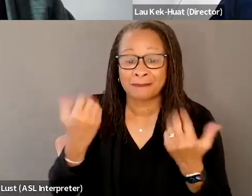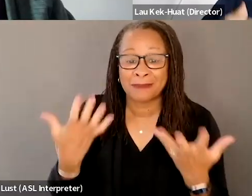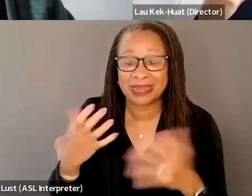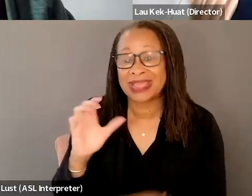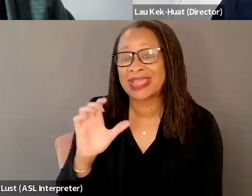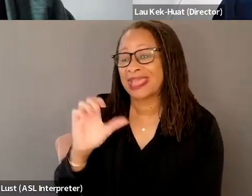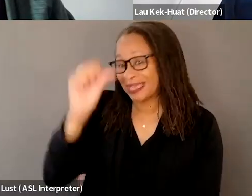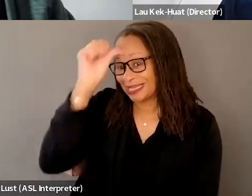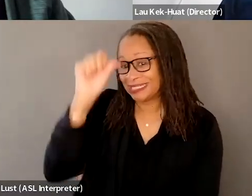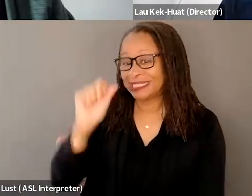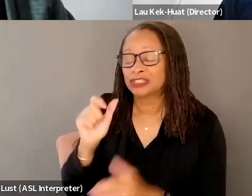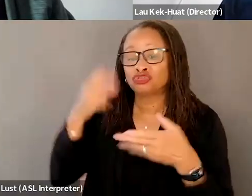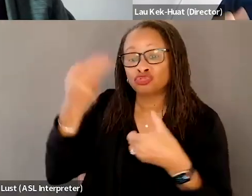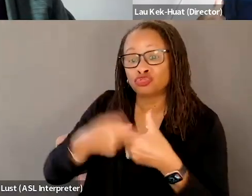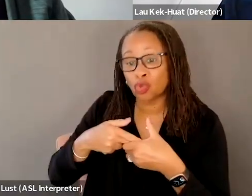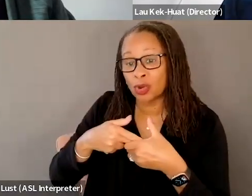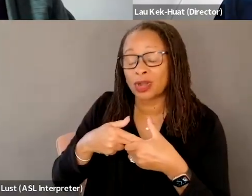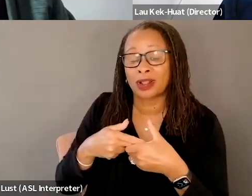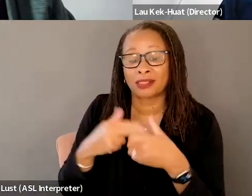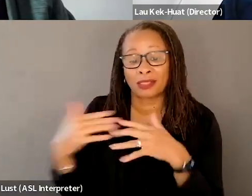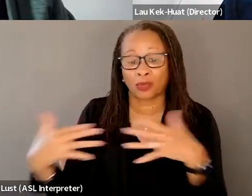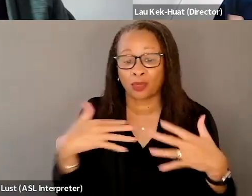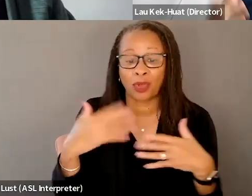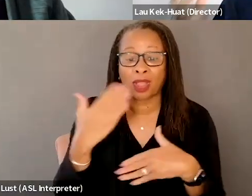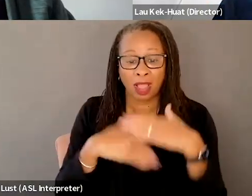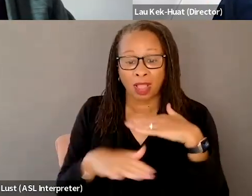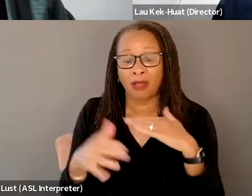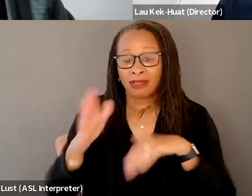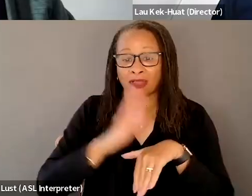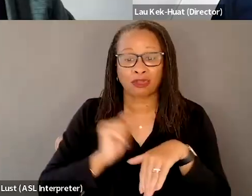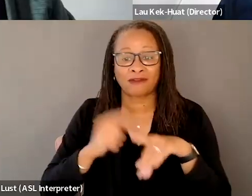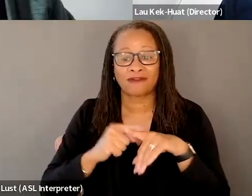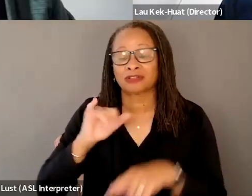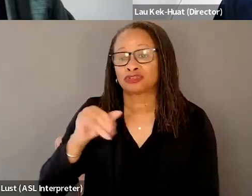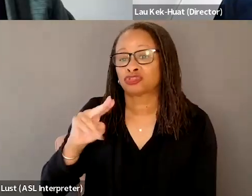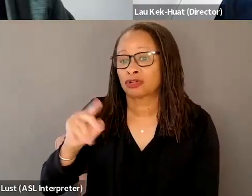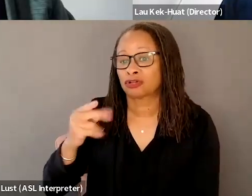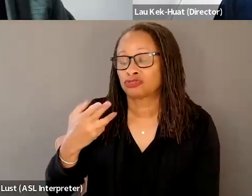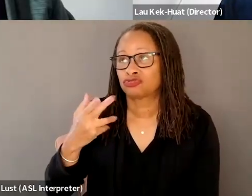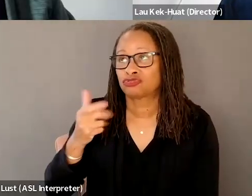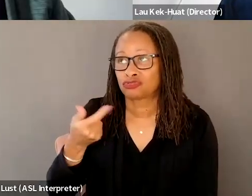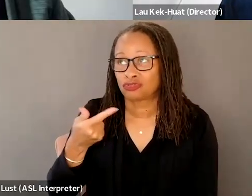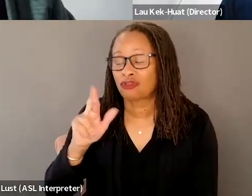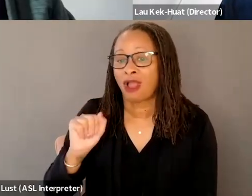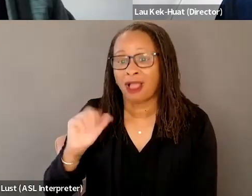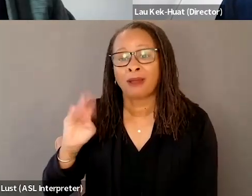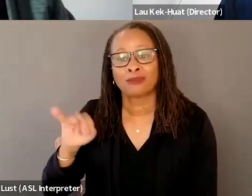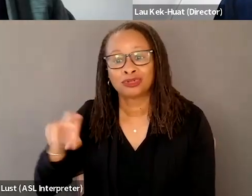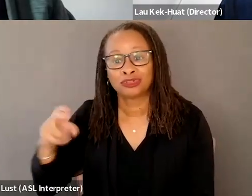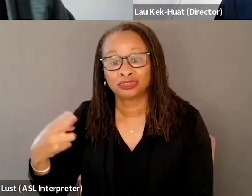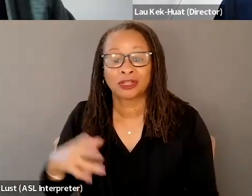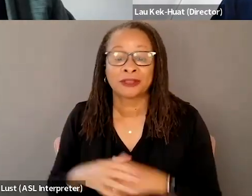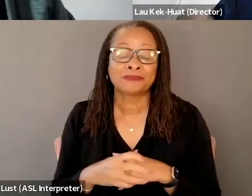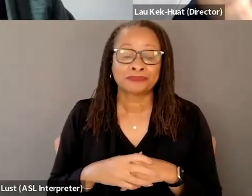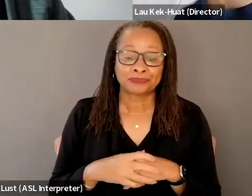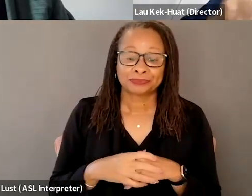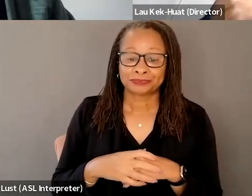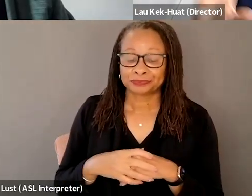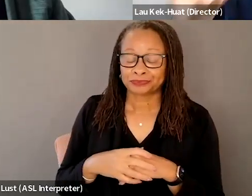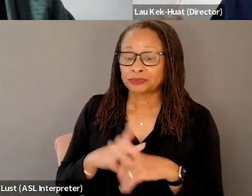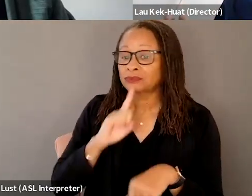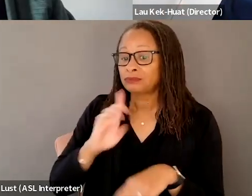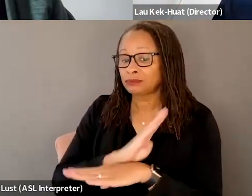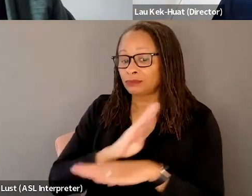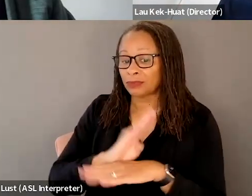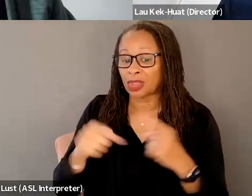Indians joining the war under the calling from the Chandra Bush. But in fact, during when